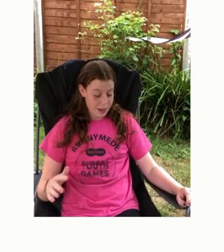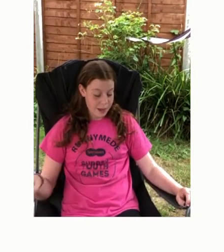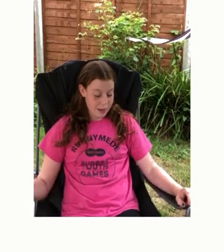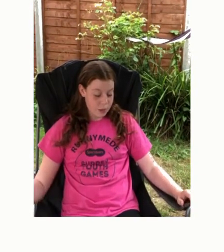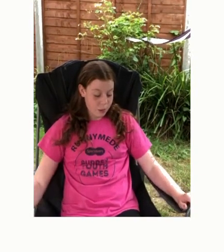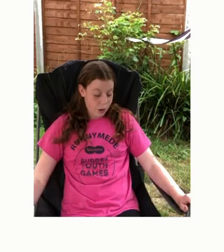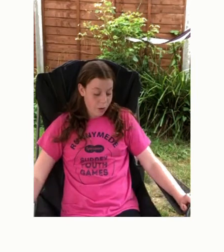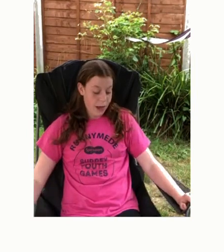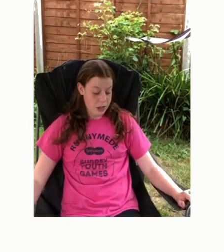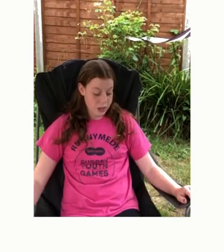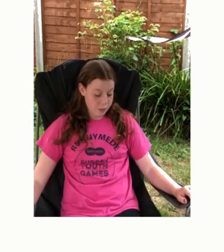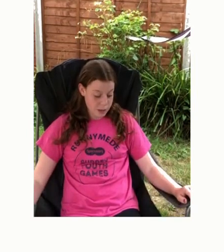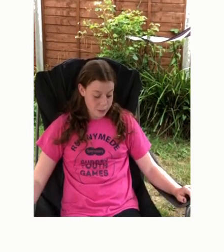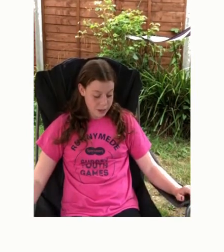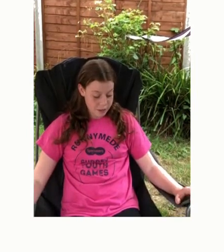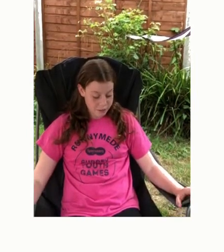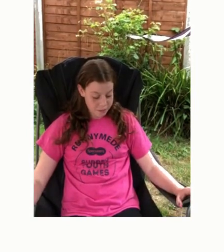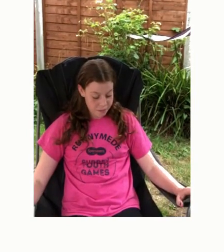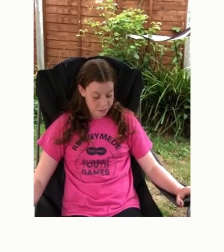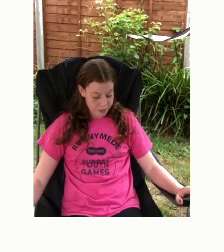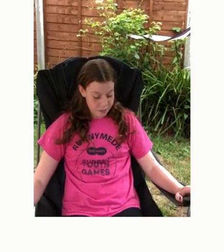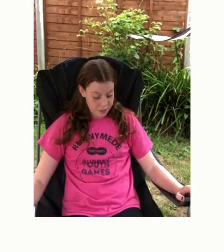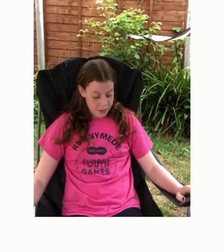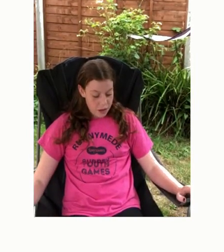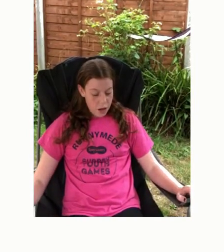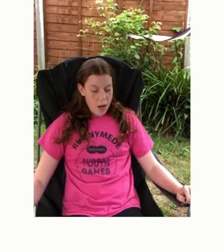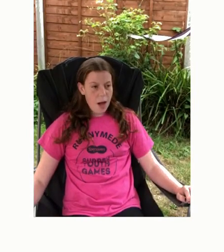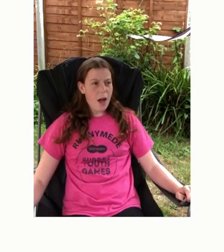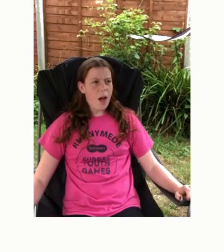one there's a little girl catching the frisbee.